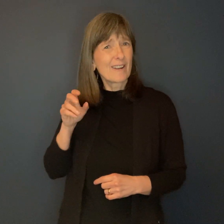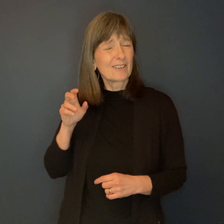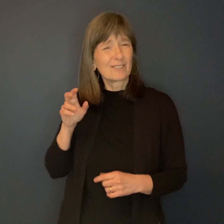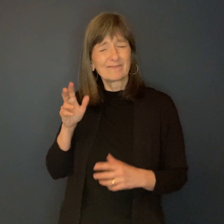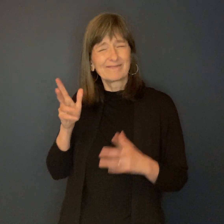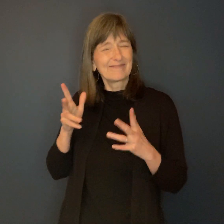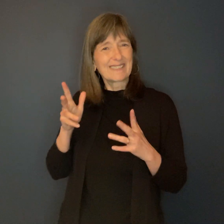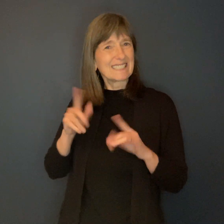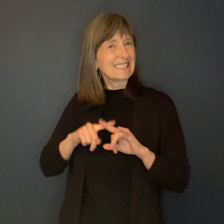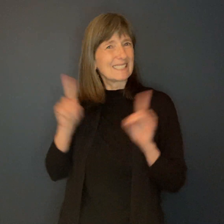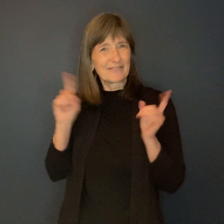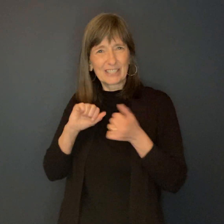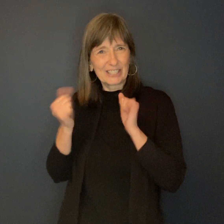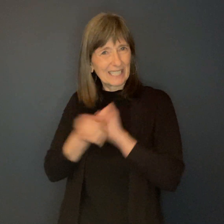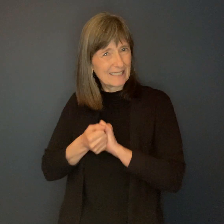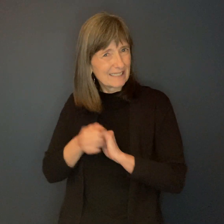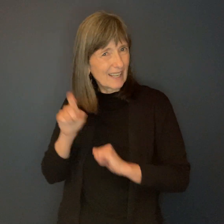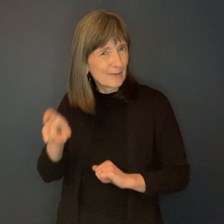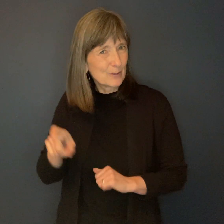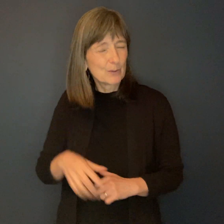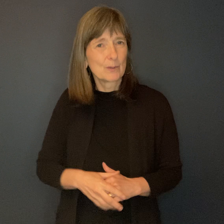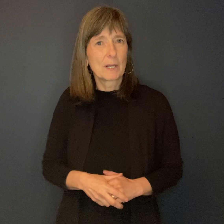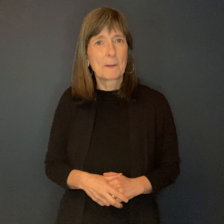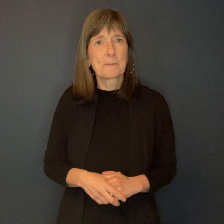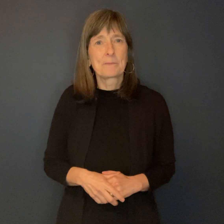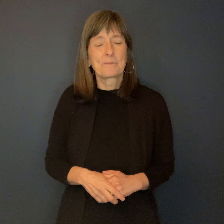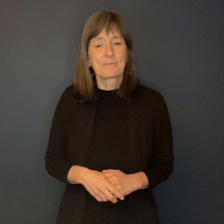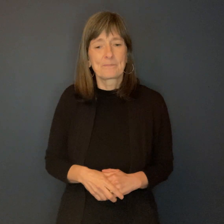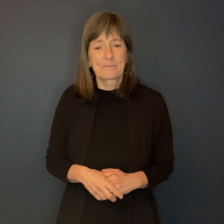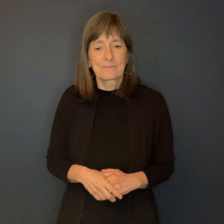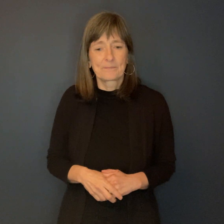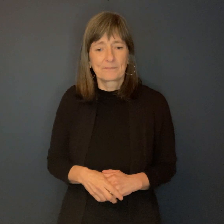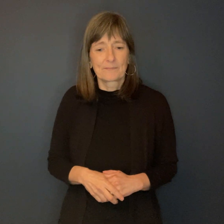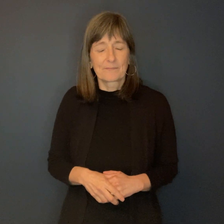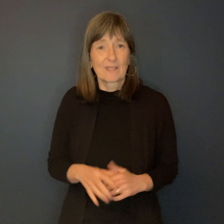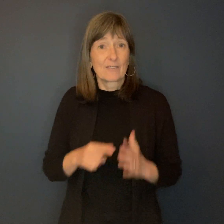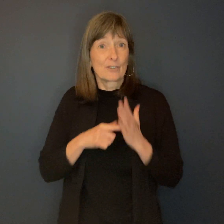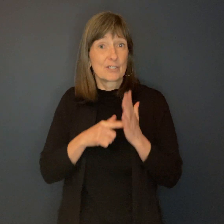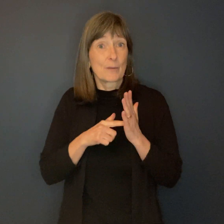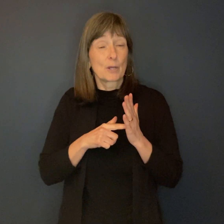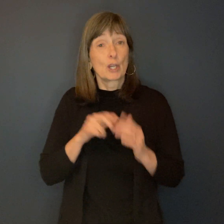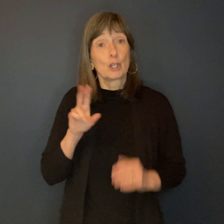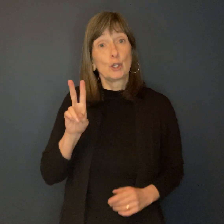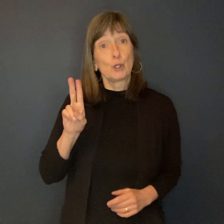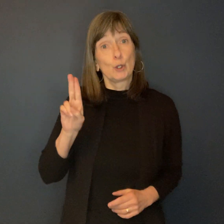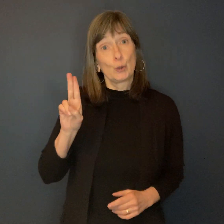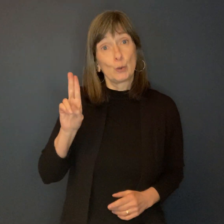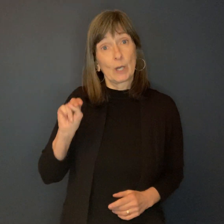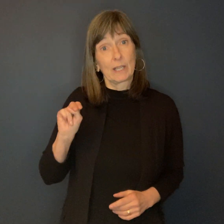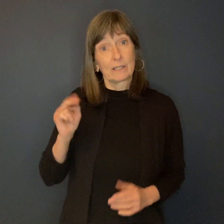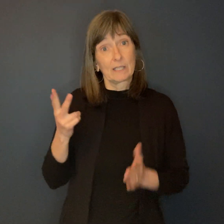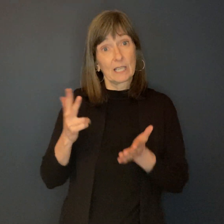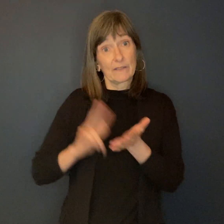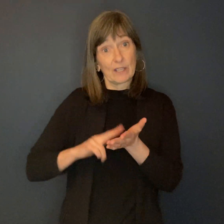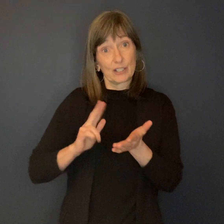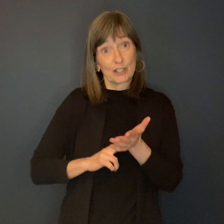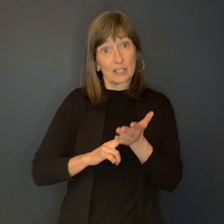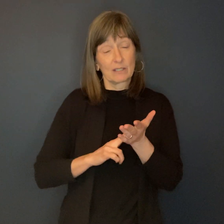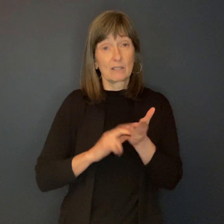how important it is that the Article 19 of the UN Convention, the right to live in the community, is